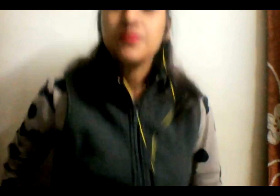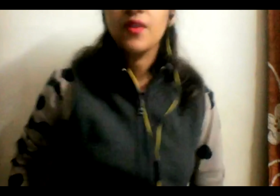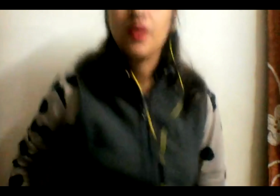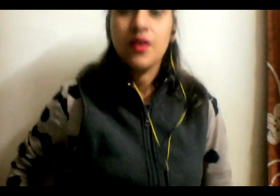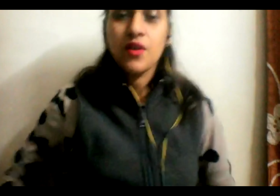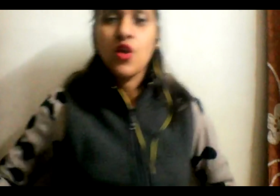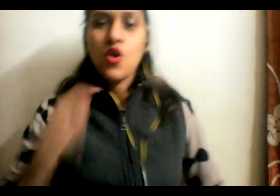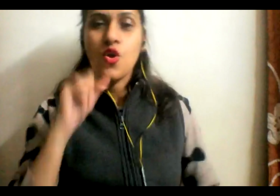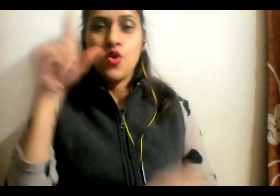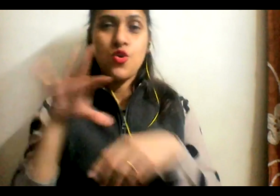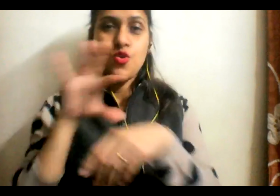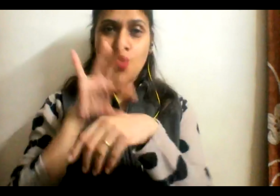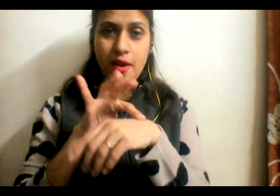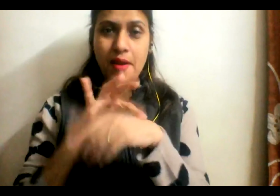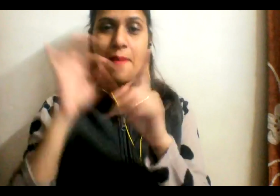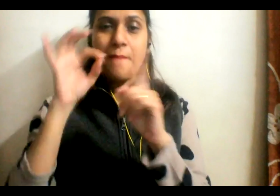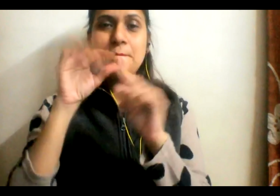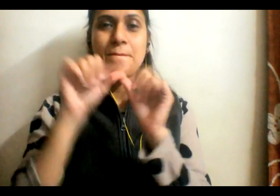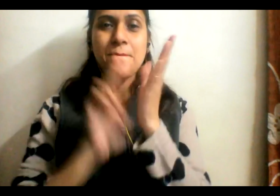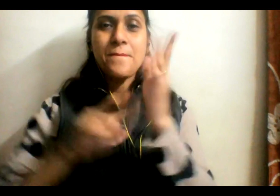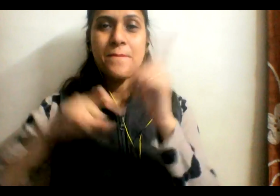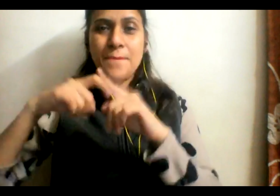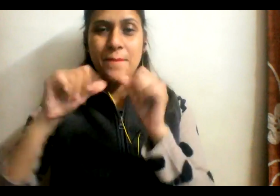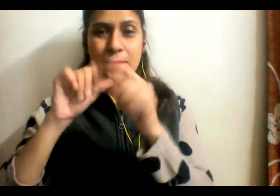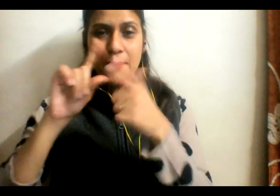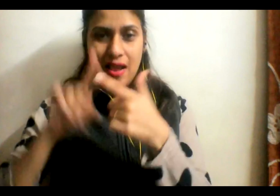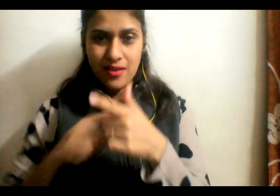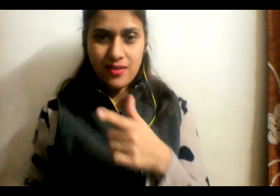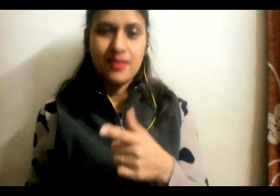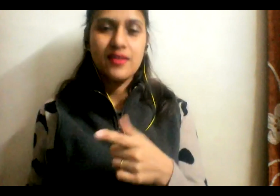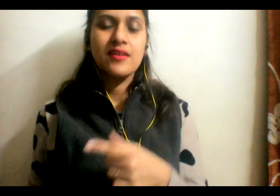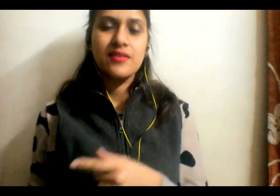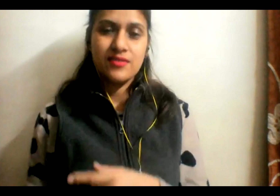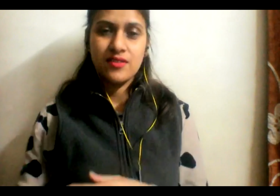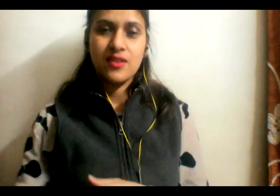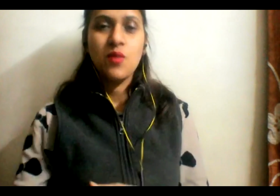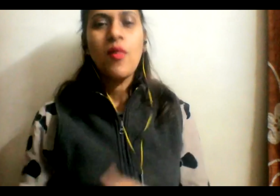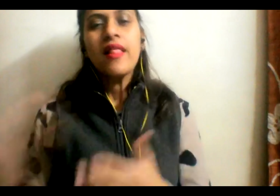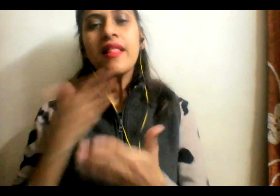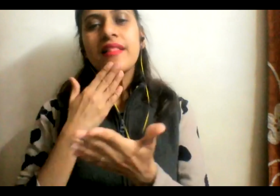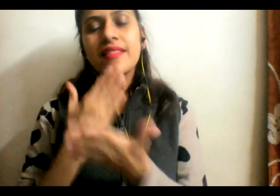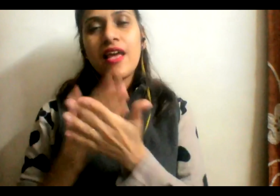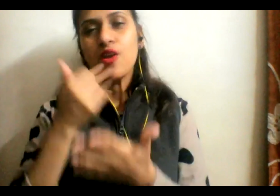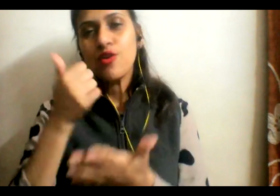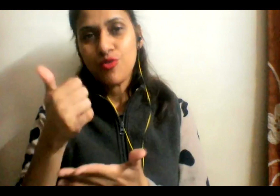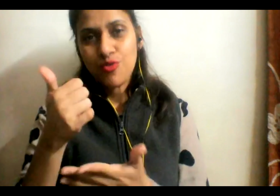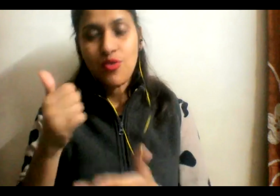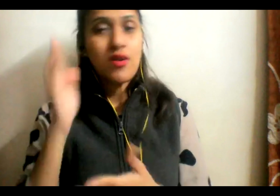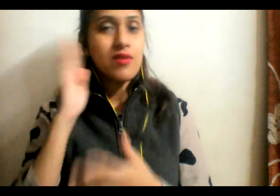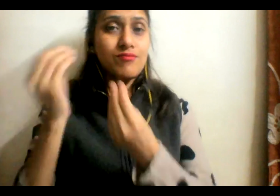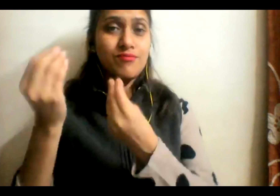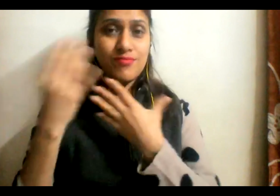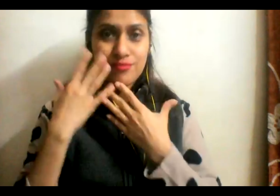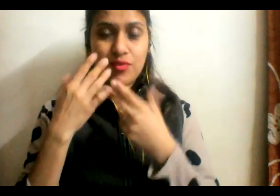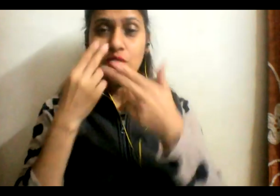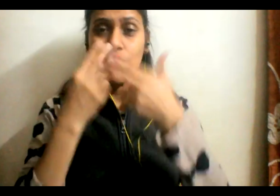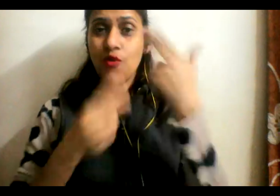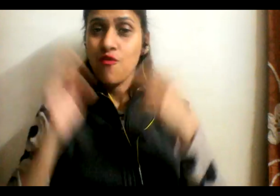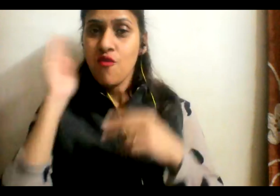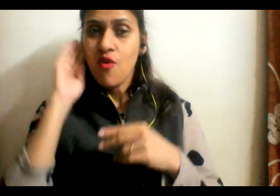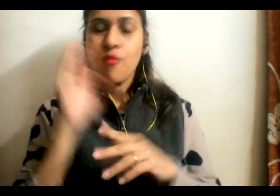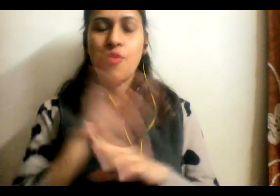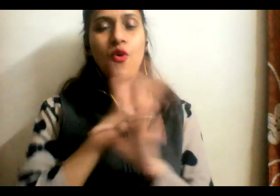Kushwaha. And first of all, sir, thank you for this insightful presentation. And sir, I have 4 specific